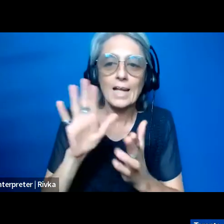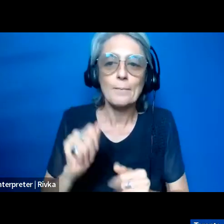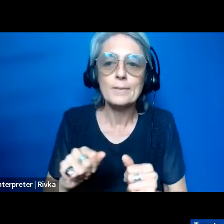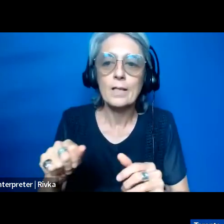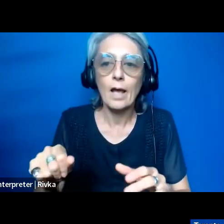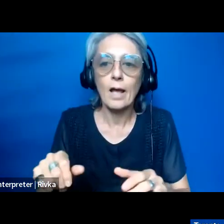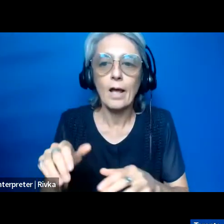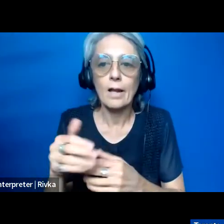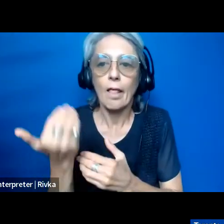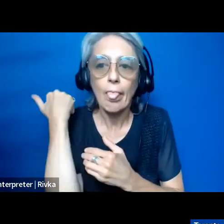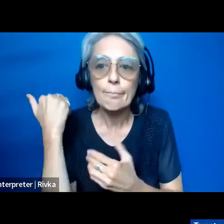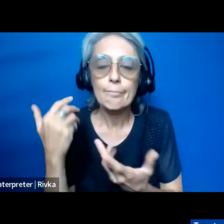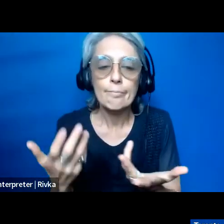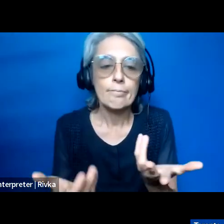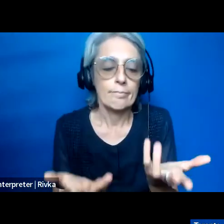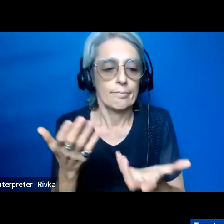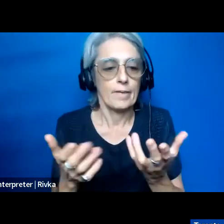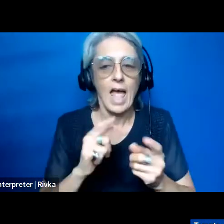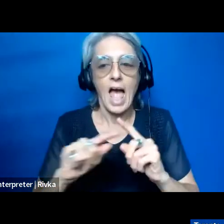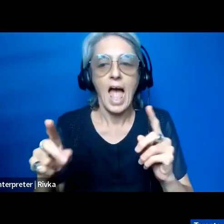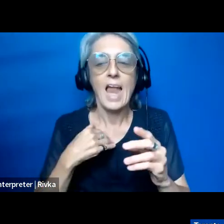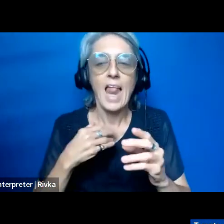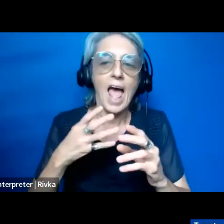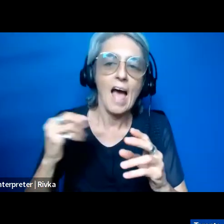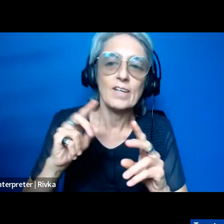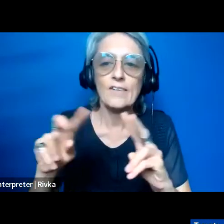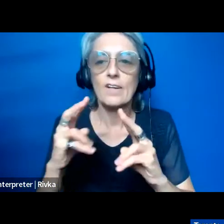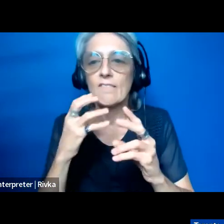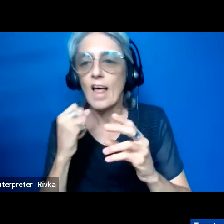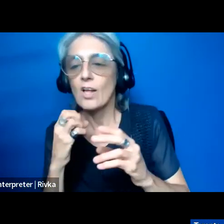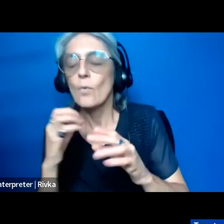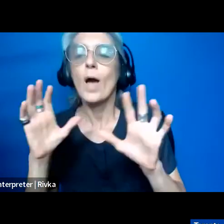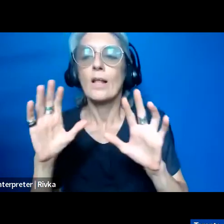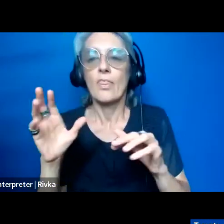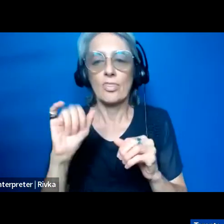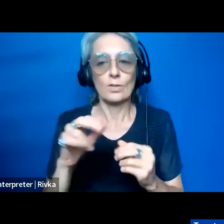different values. So those are my two questions. Thank you.